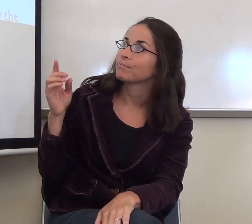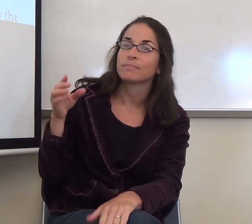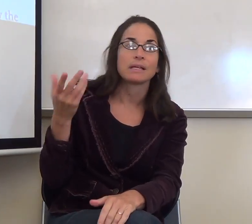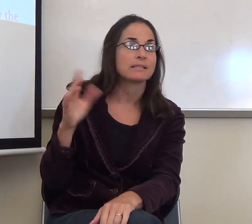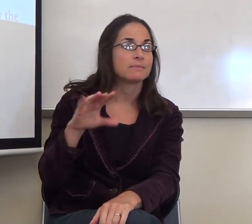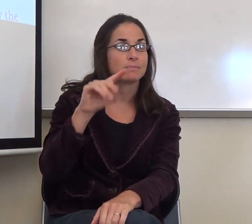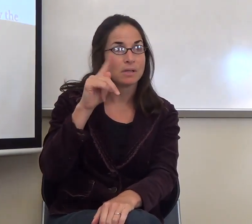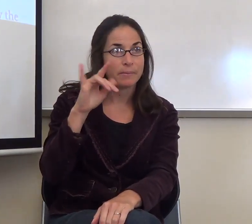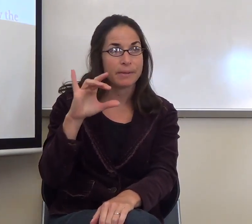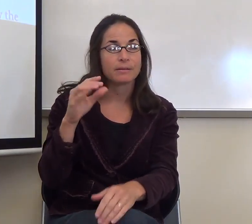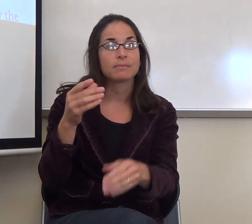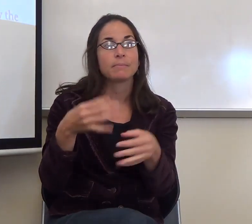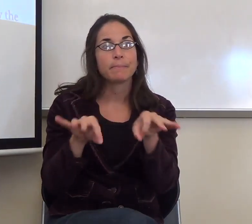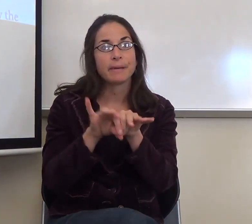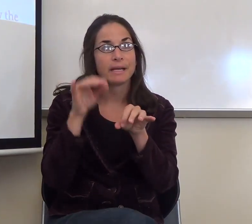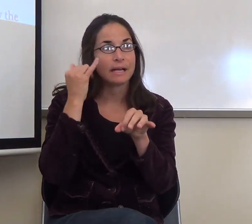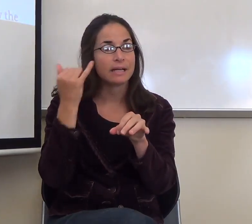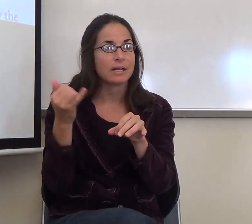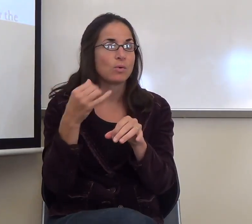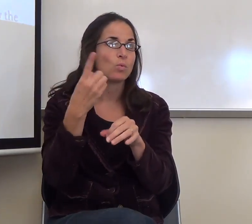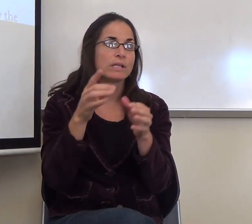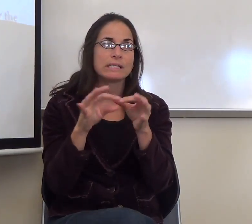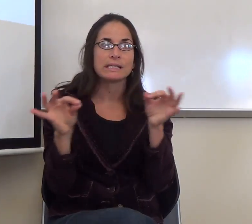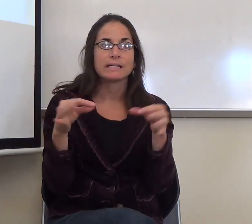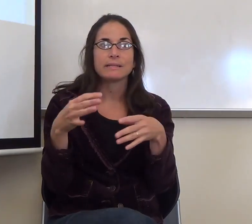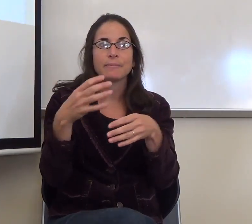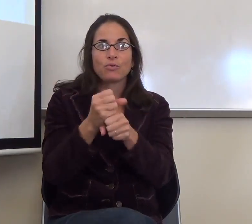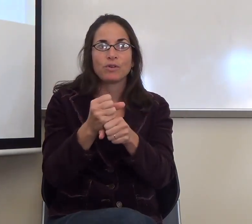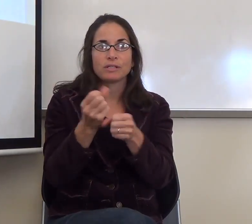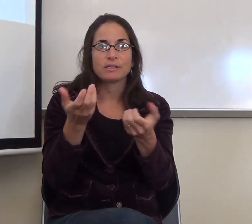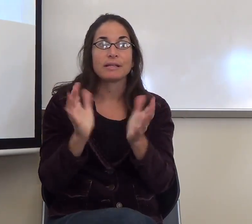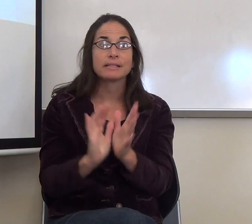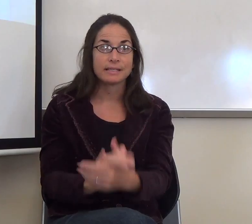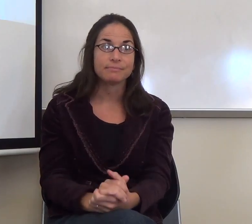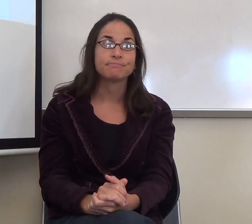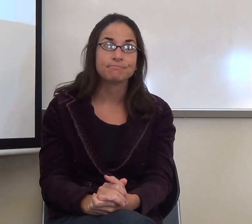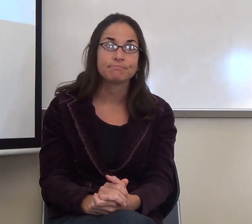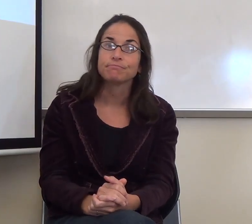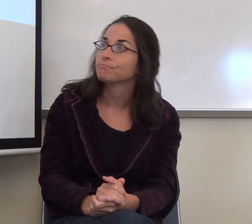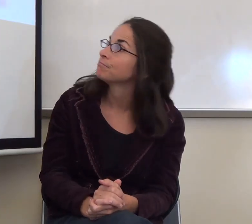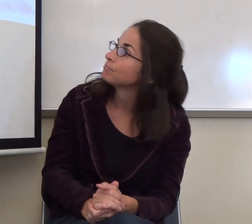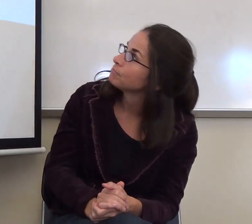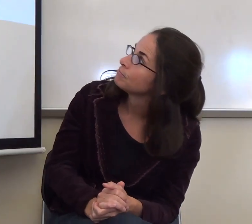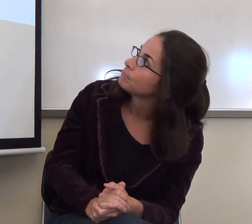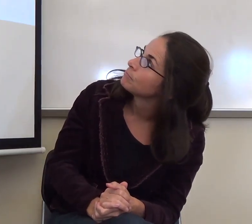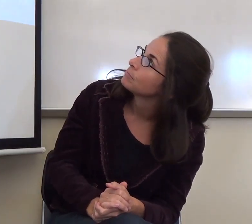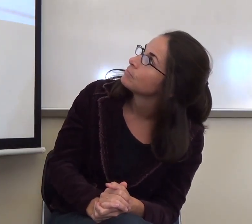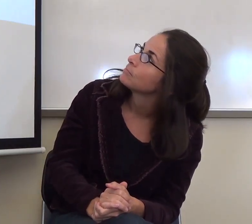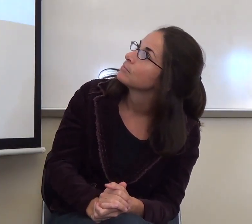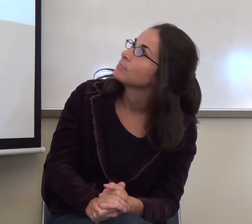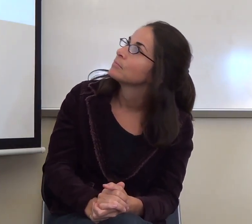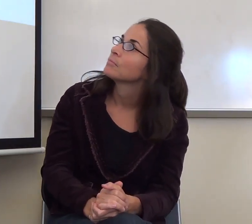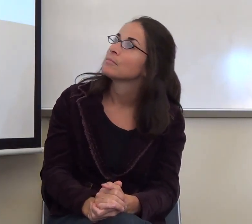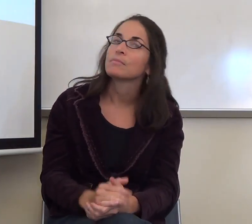one-sentence paraphrase, okay? Okay, let's look at this first one a little bit, since there is no scaffolding on